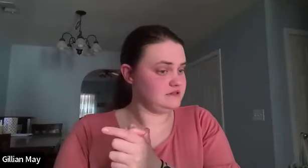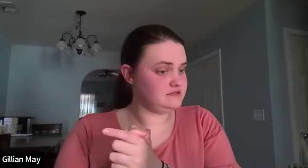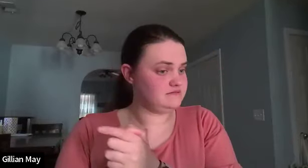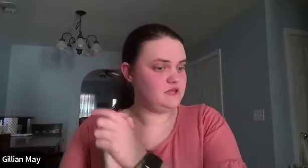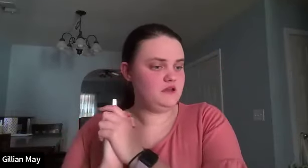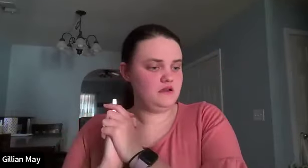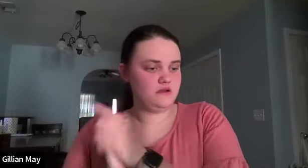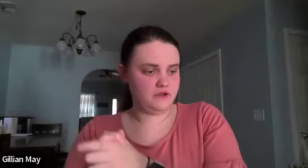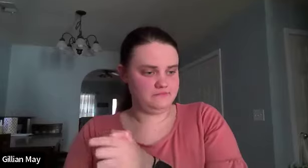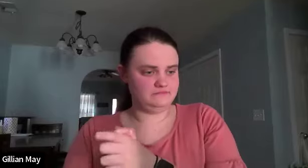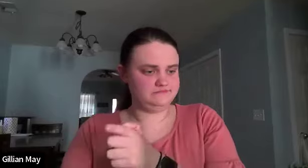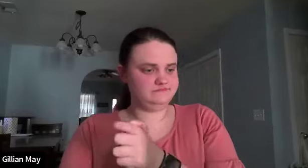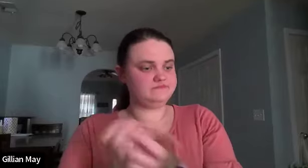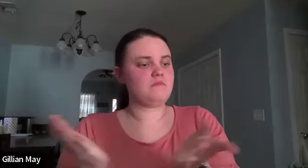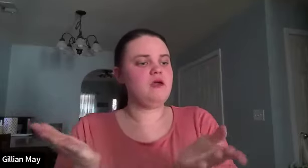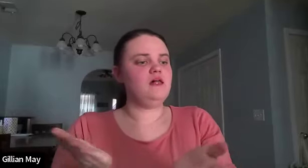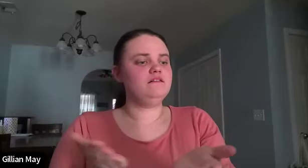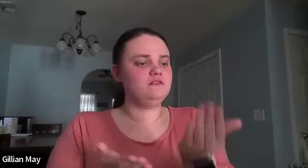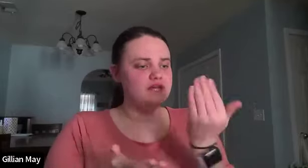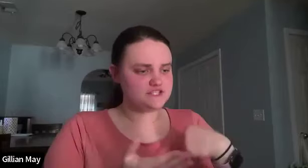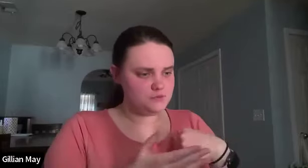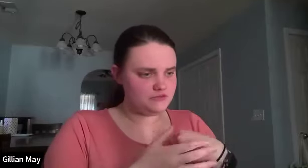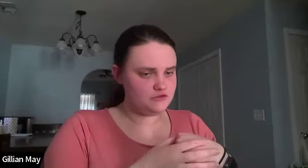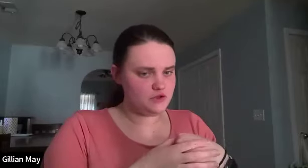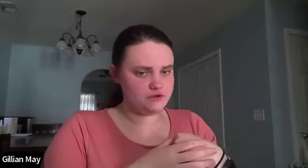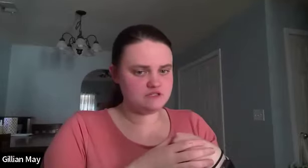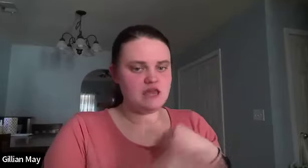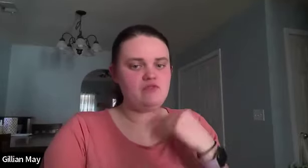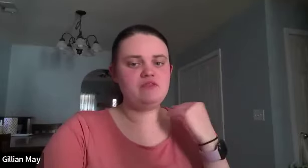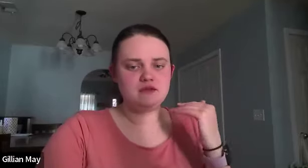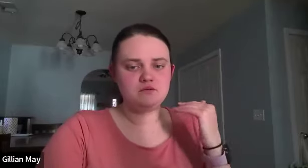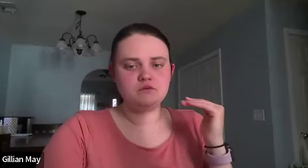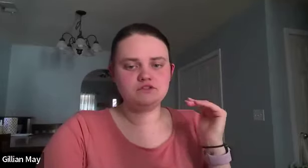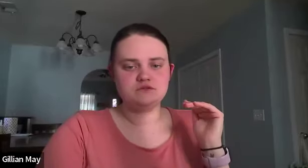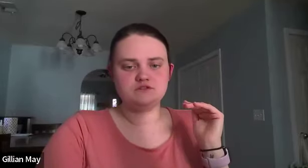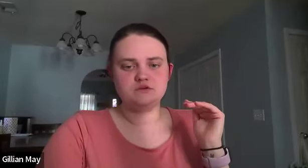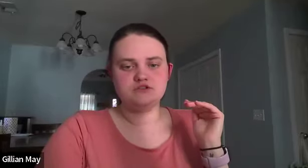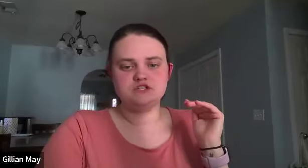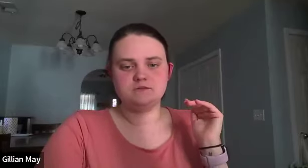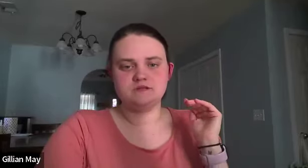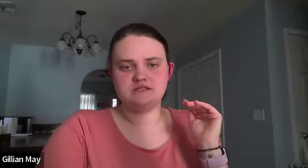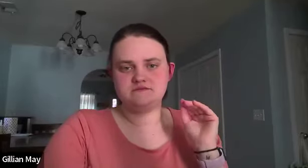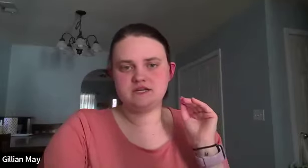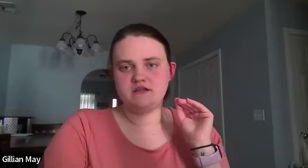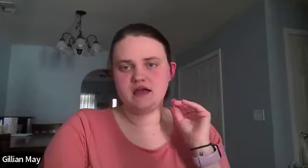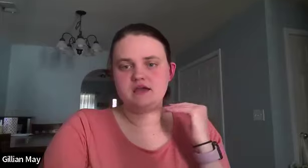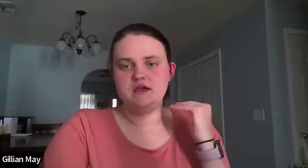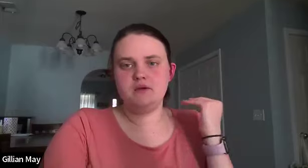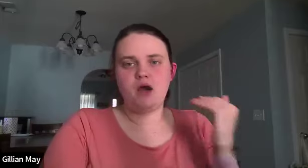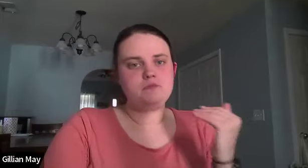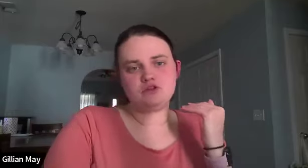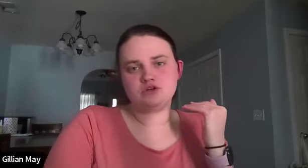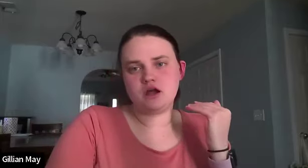tonight. Okay. Let's go back through those, and then what we'll do is we'll go to specific like